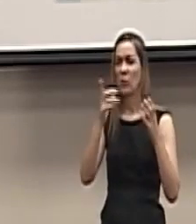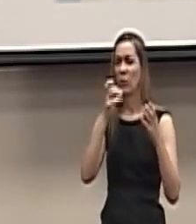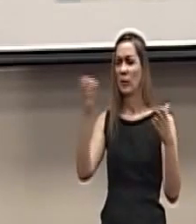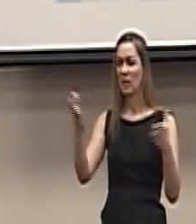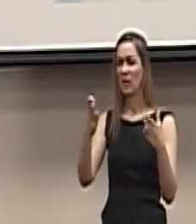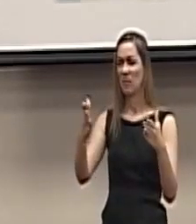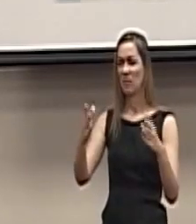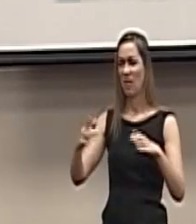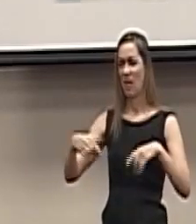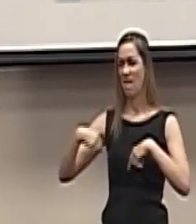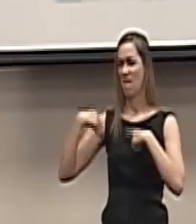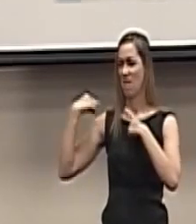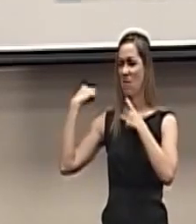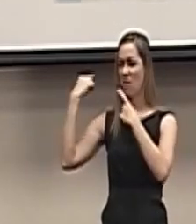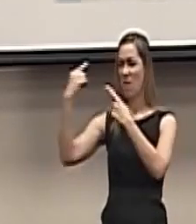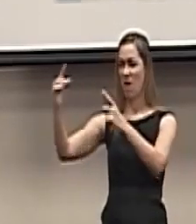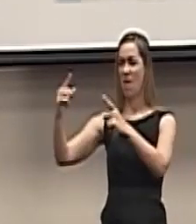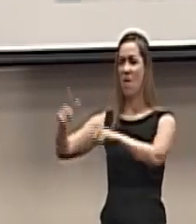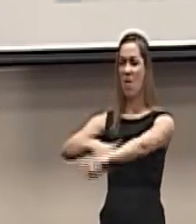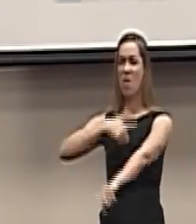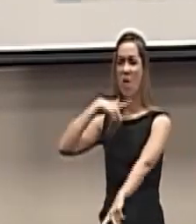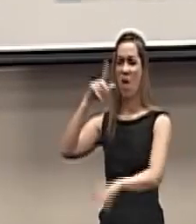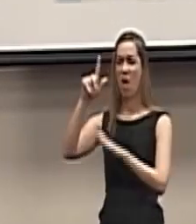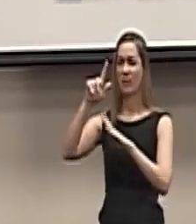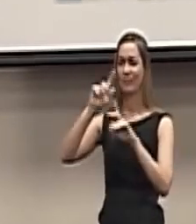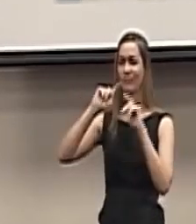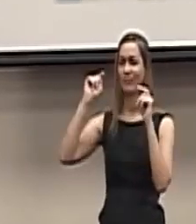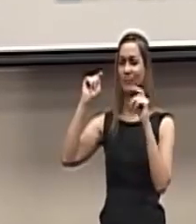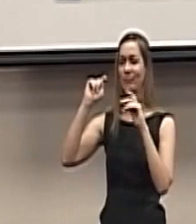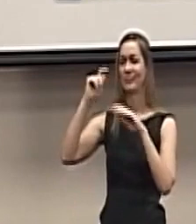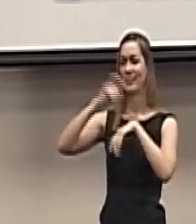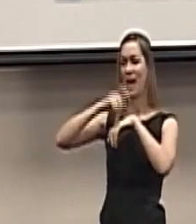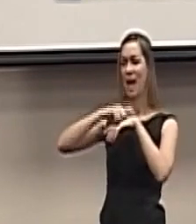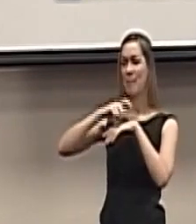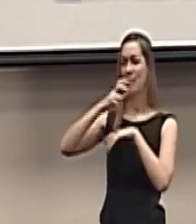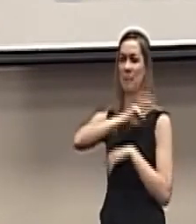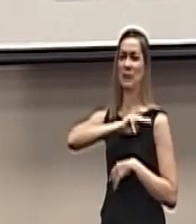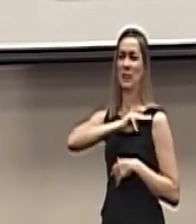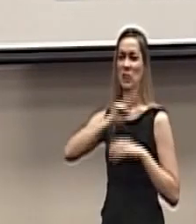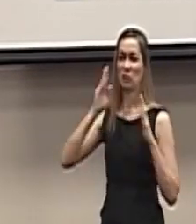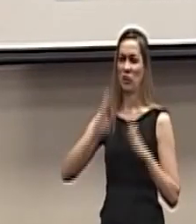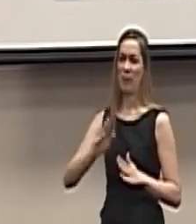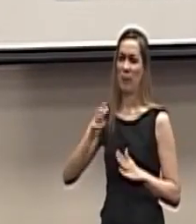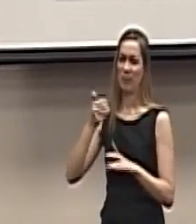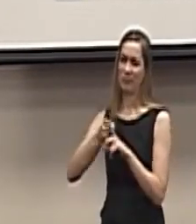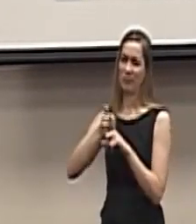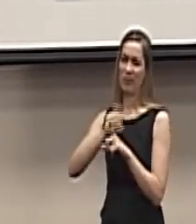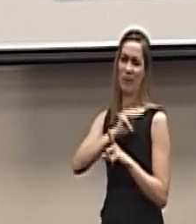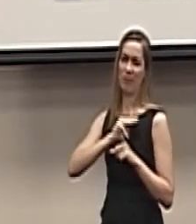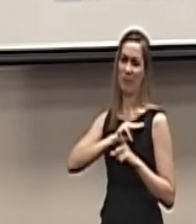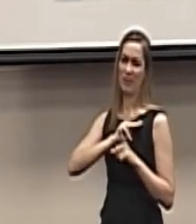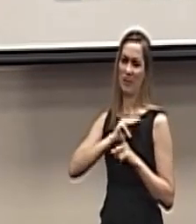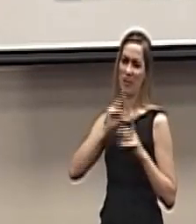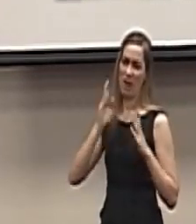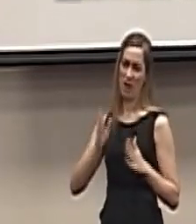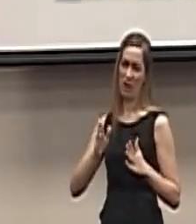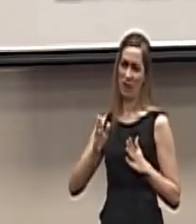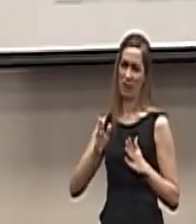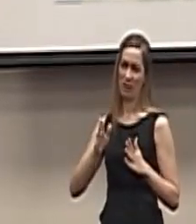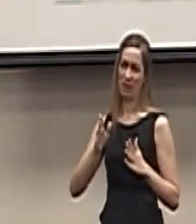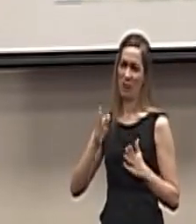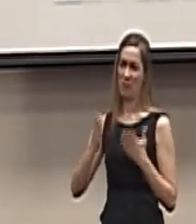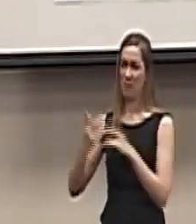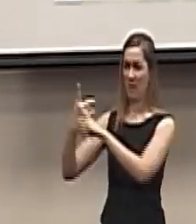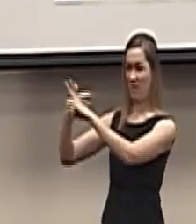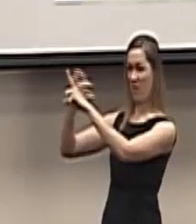trip or been a missionary? If you'd like to raise your hand, or even if you transitioned because you're from another culture, that works too.